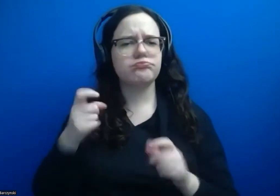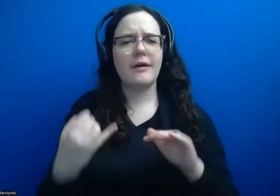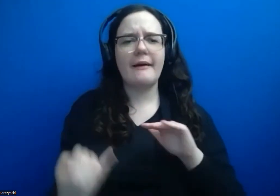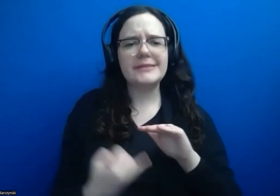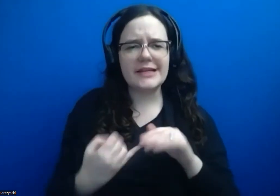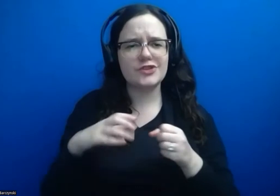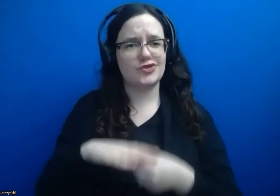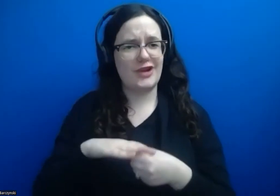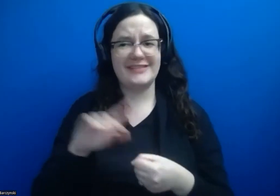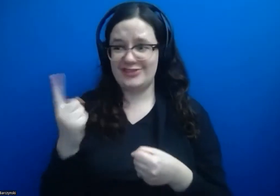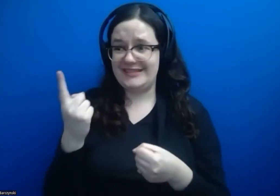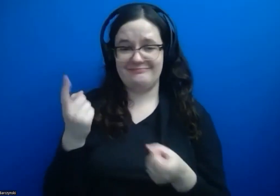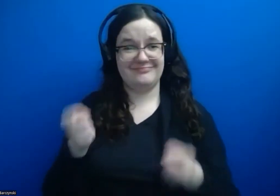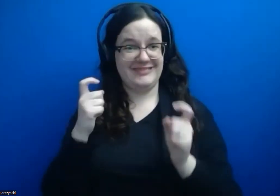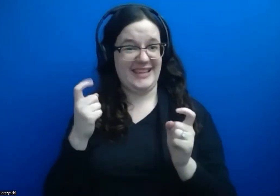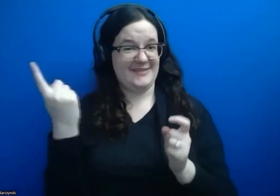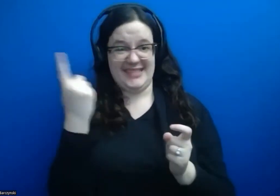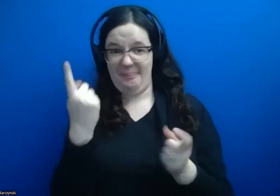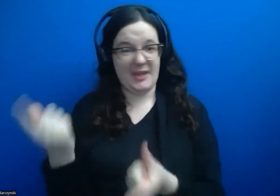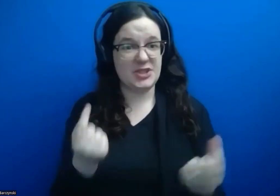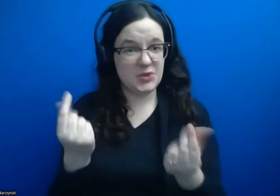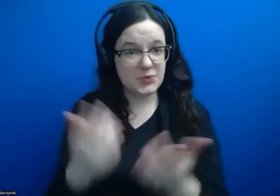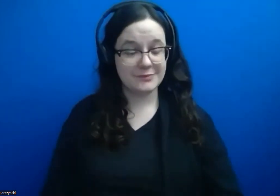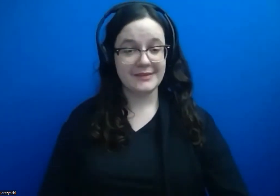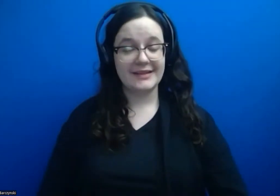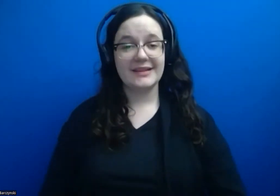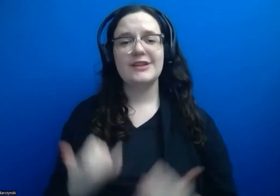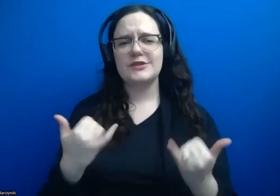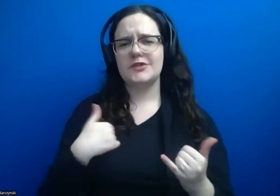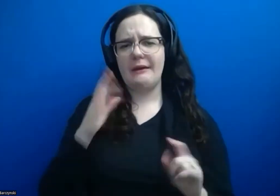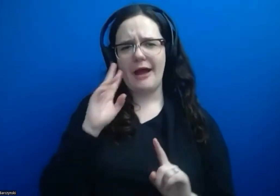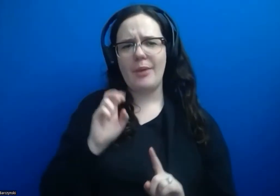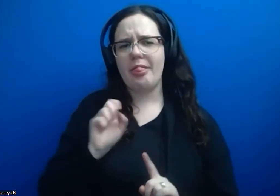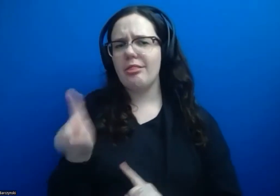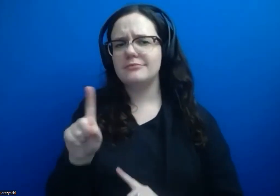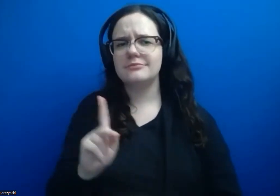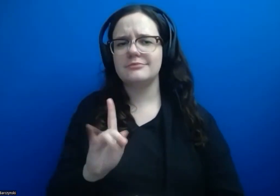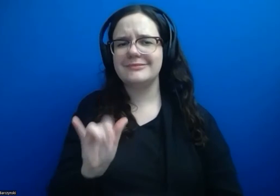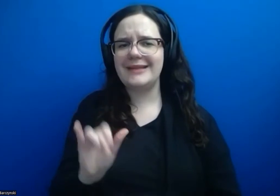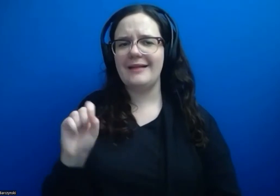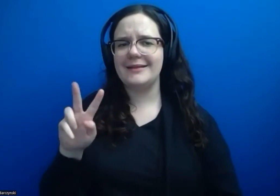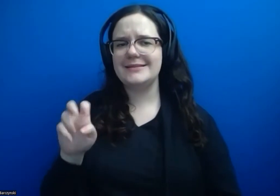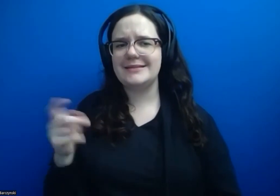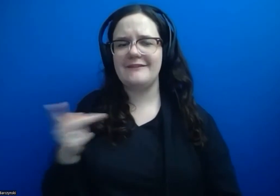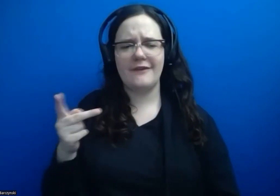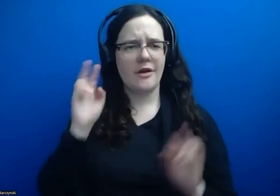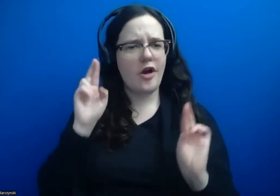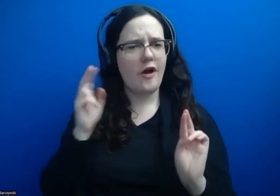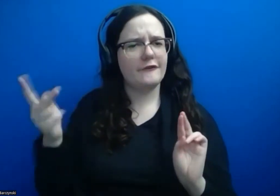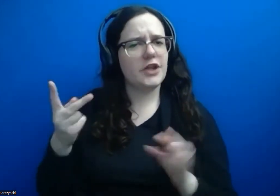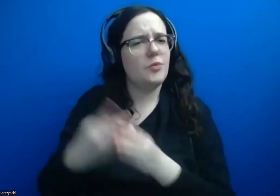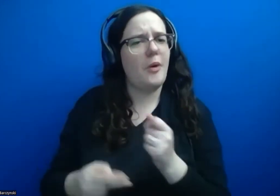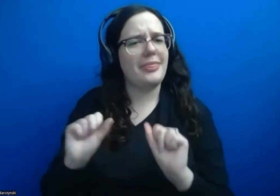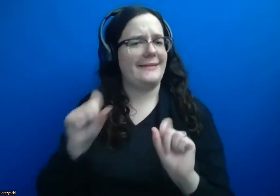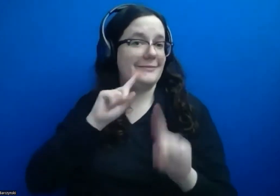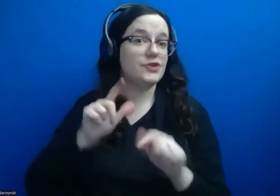right? So I'm going to jump over to Kelly and Steve, and hopefully you both can just kind of answer it,